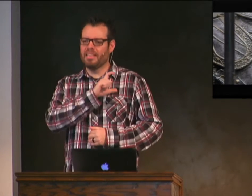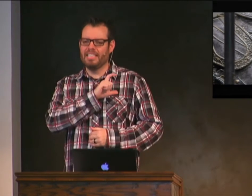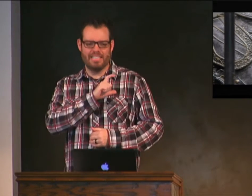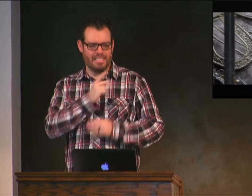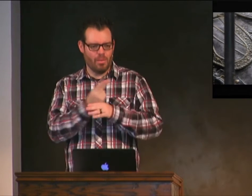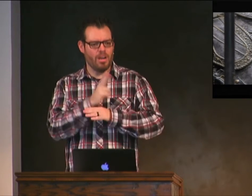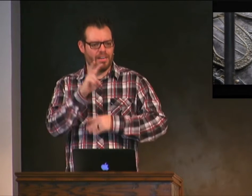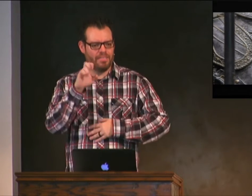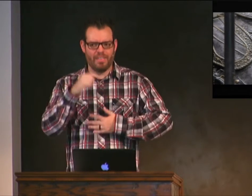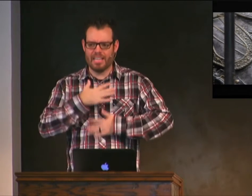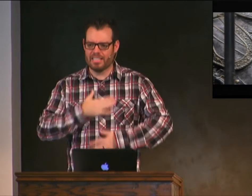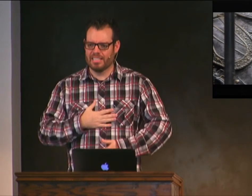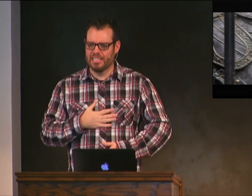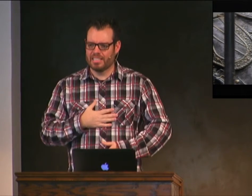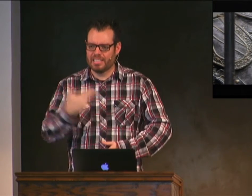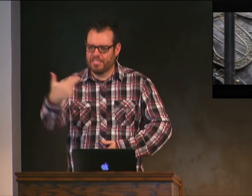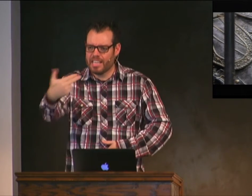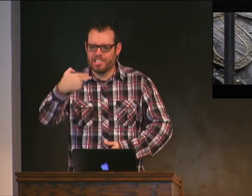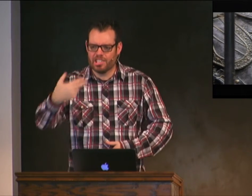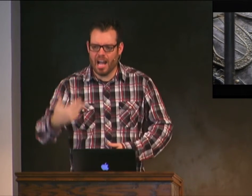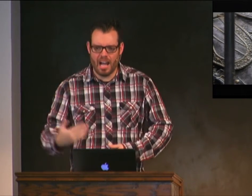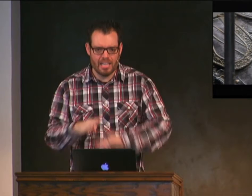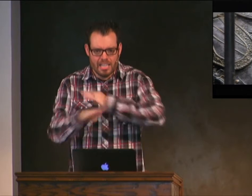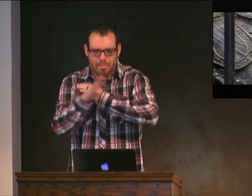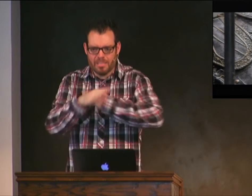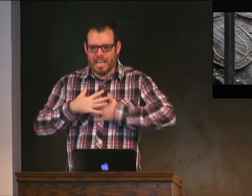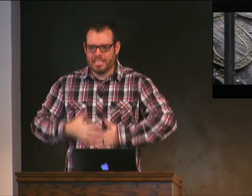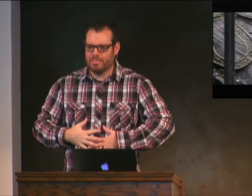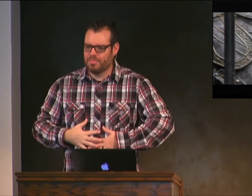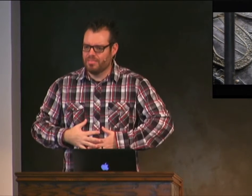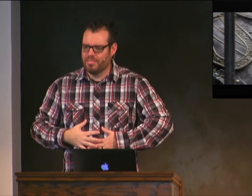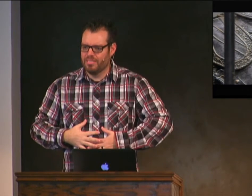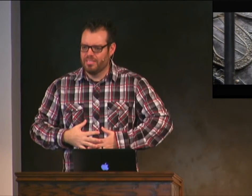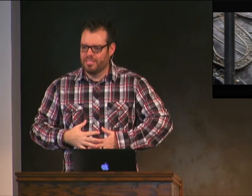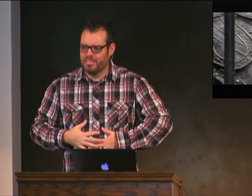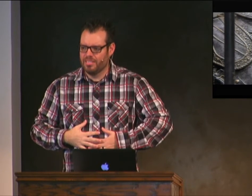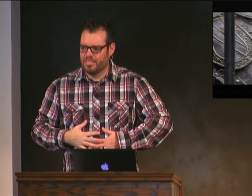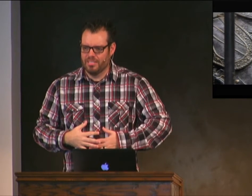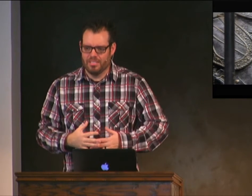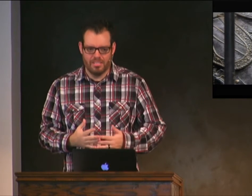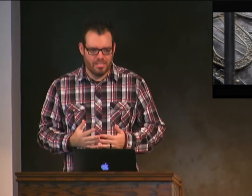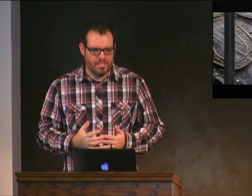With the police, they wear a vest because if they get shot, it protects them.